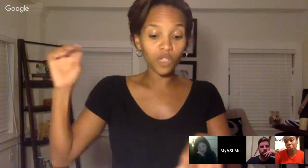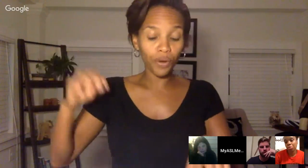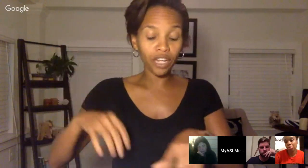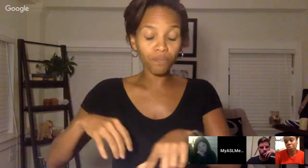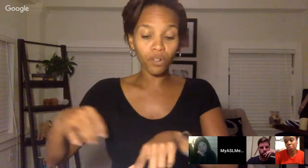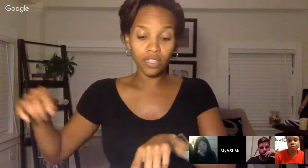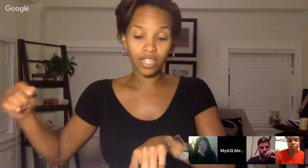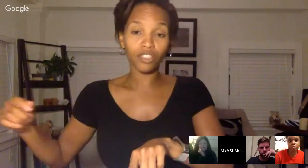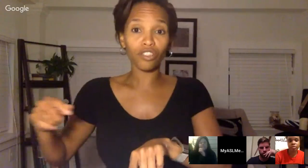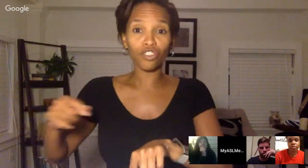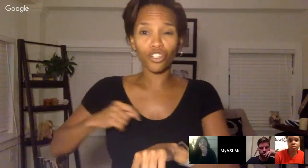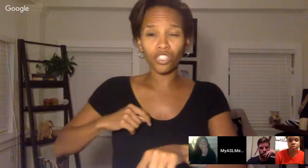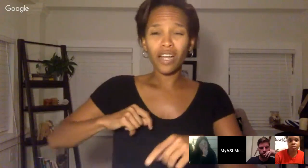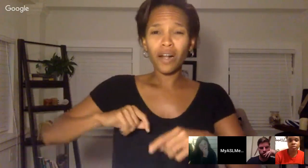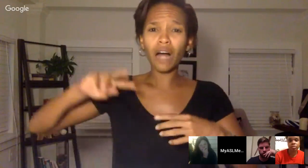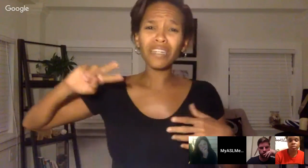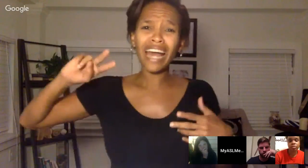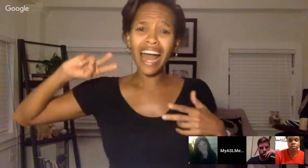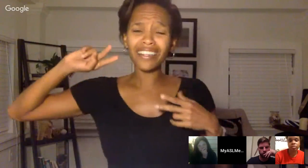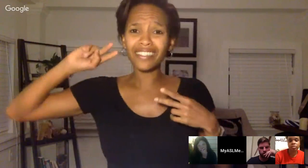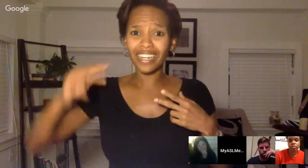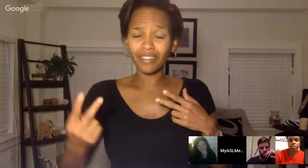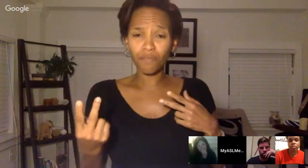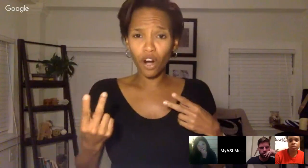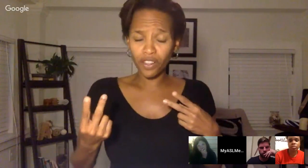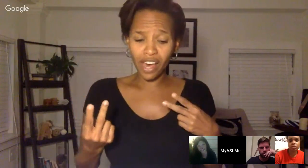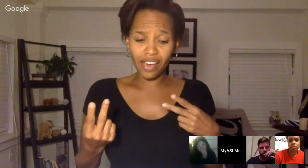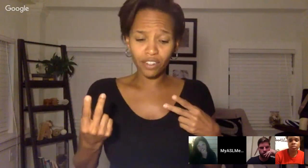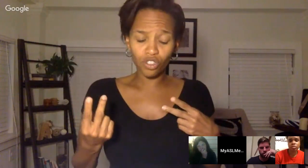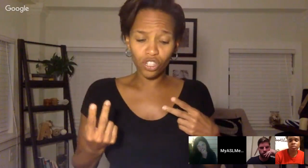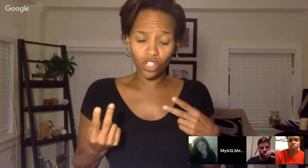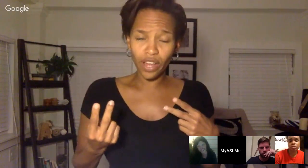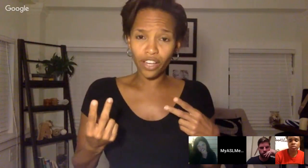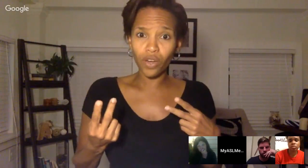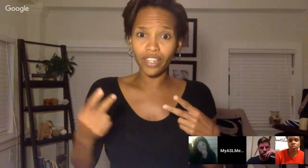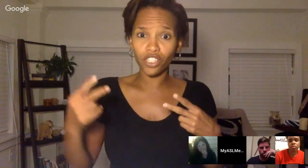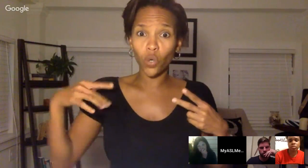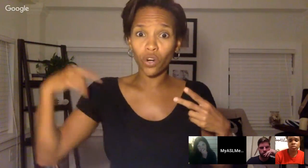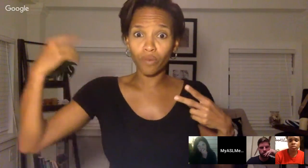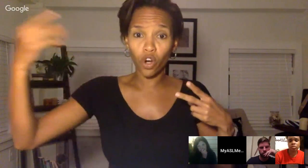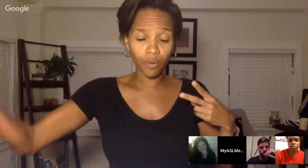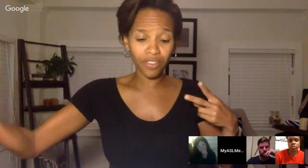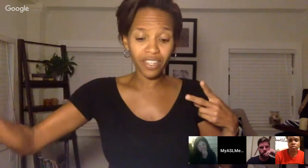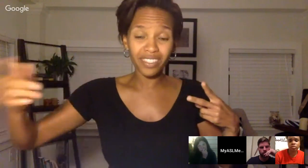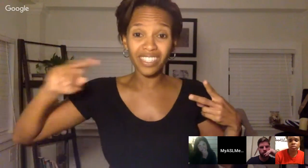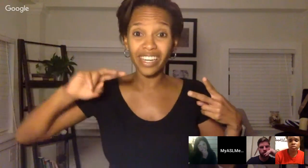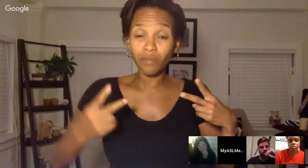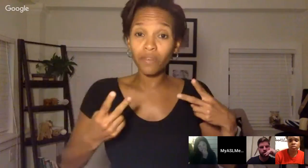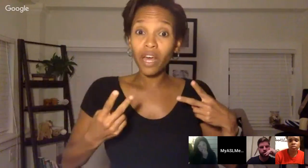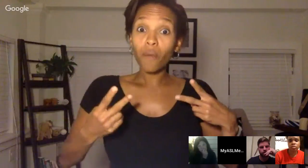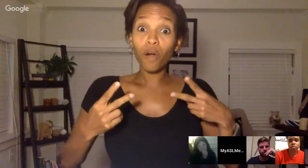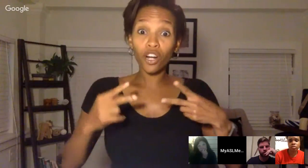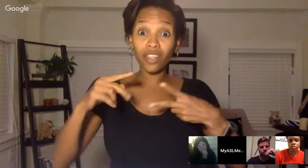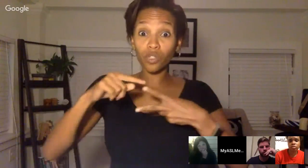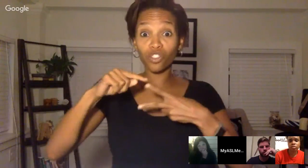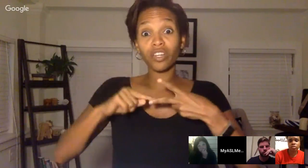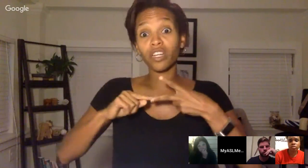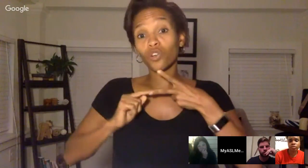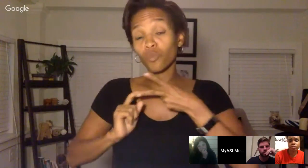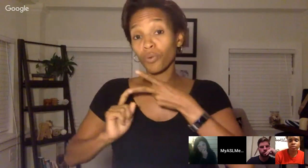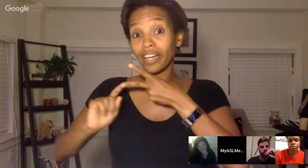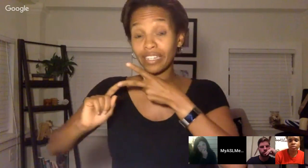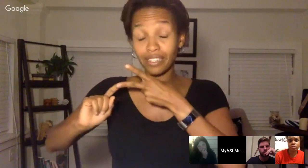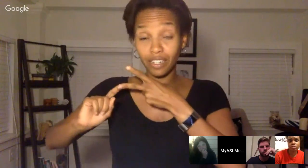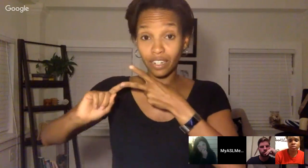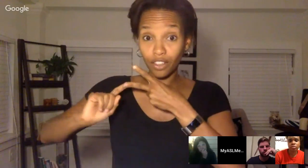and sprayed bullets into the church. I want to add a second part of that just so that you guys know where I'm going with this. The second part of this, which is going